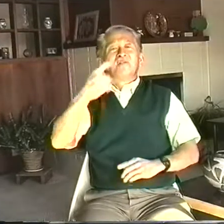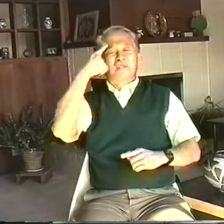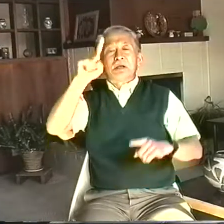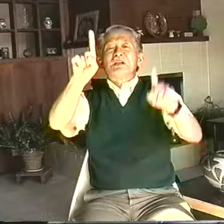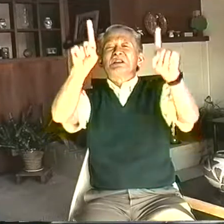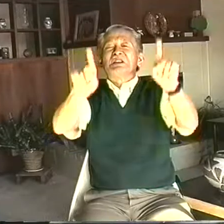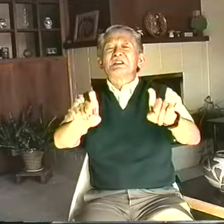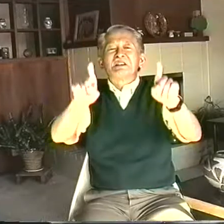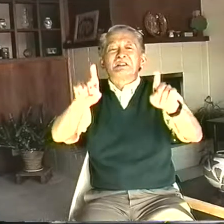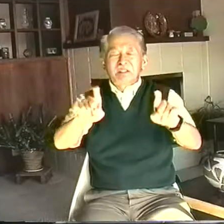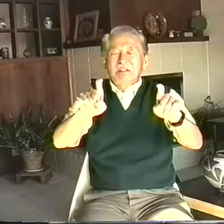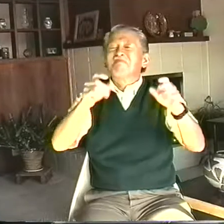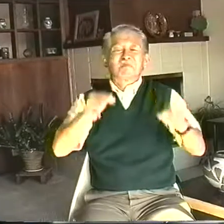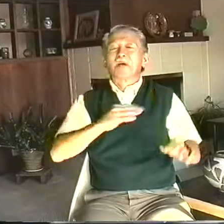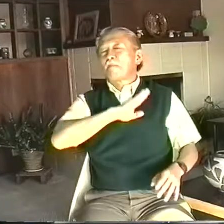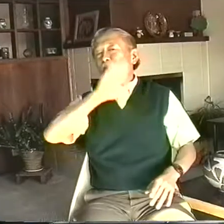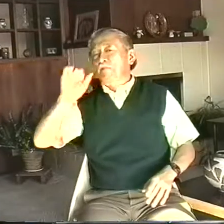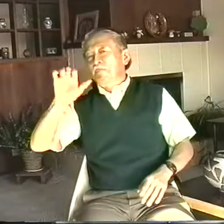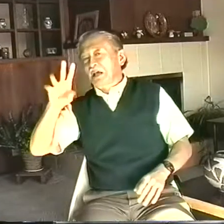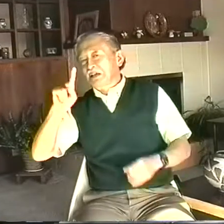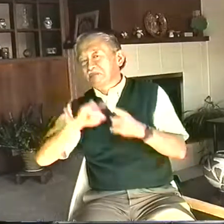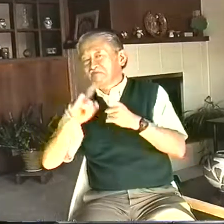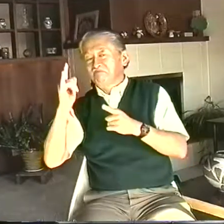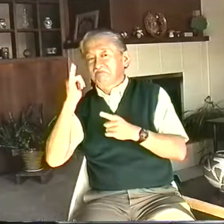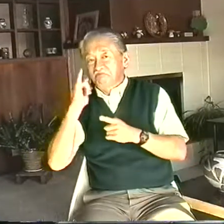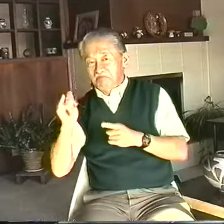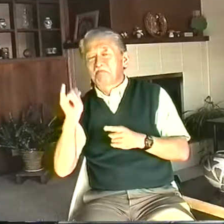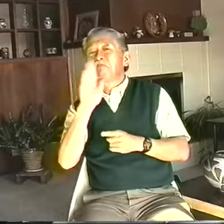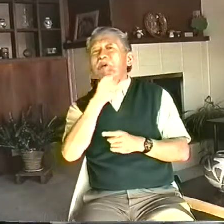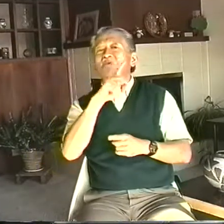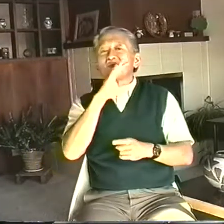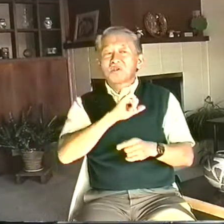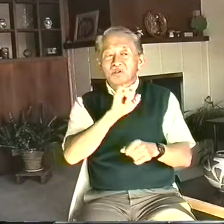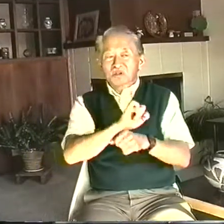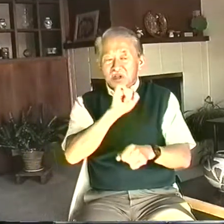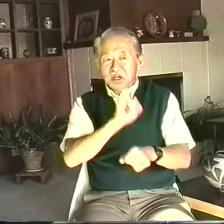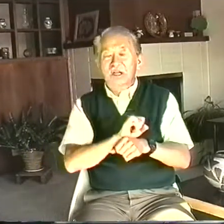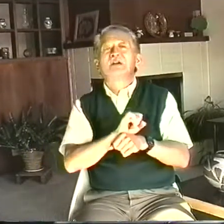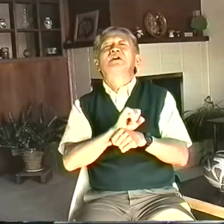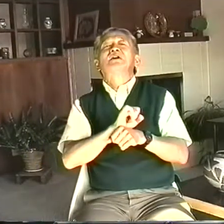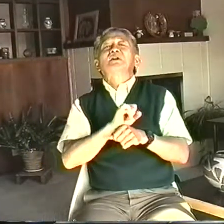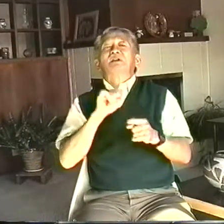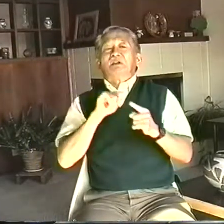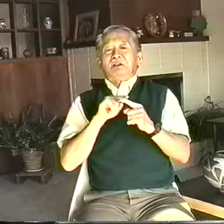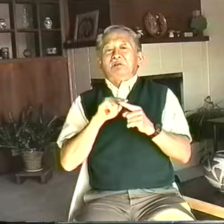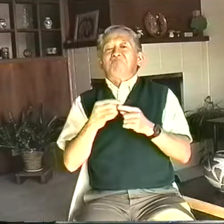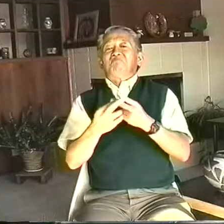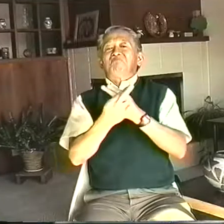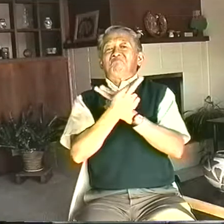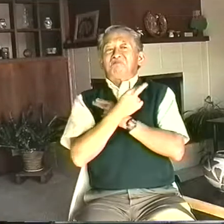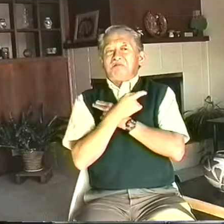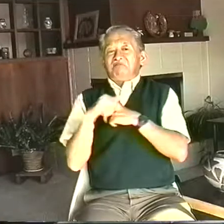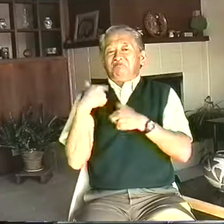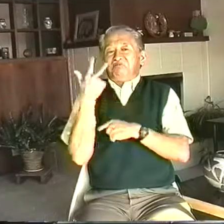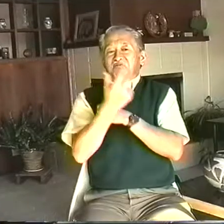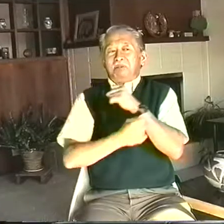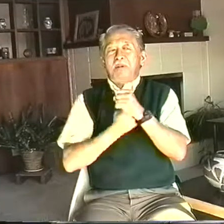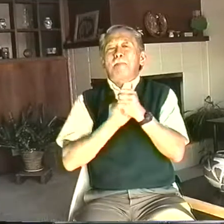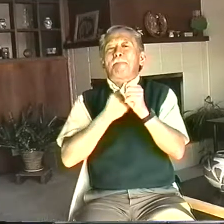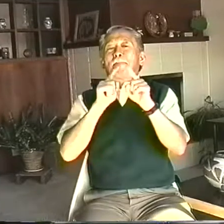I decided that I would try it, but wound up returning to California, going back to my old job, and working there until I retired 3 years